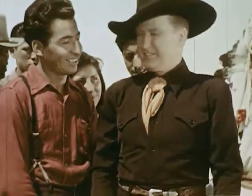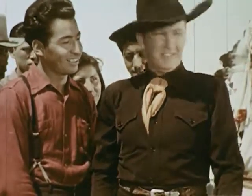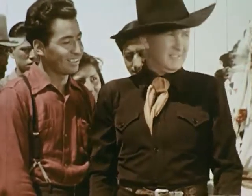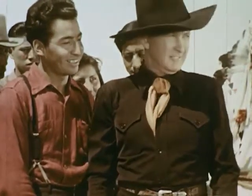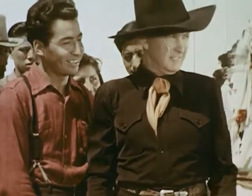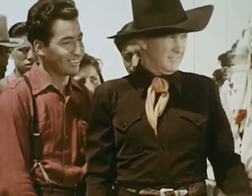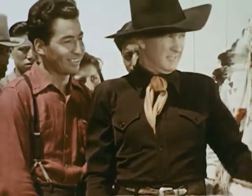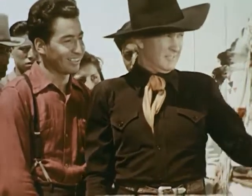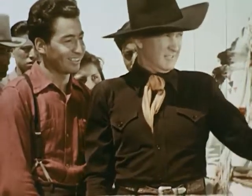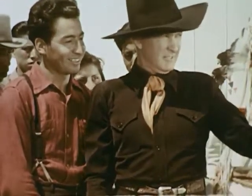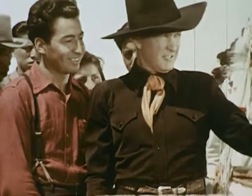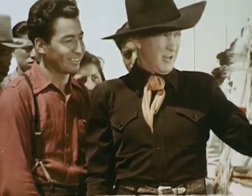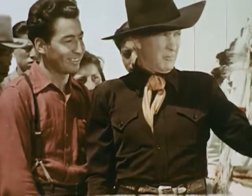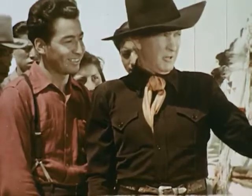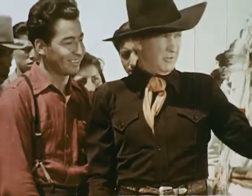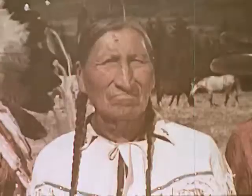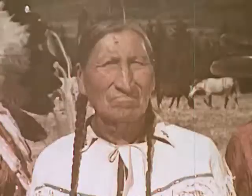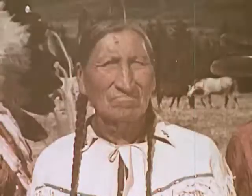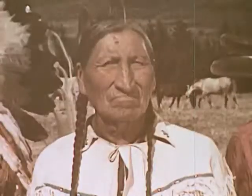over here. Here's an Arapaho.